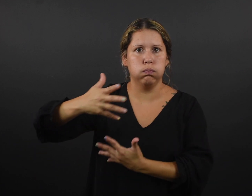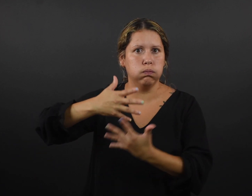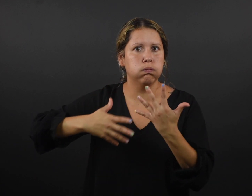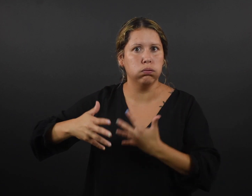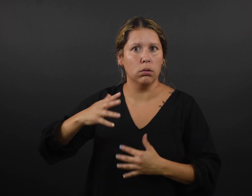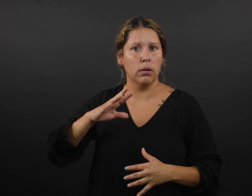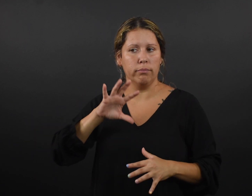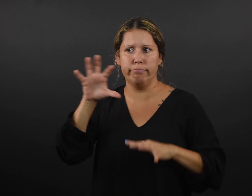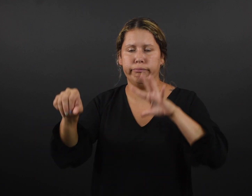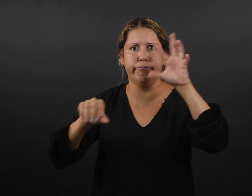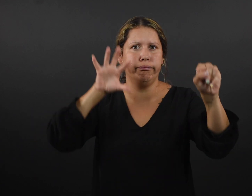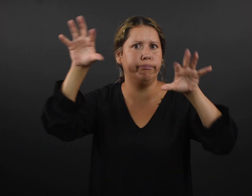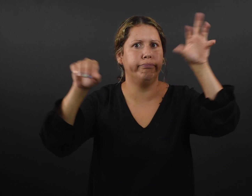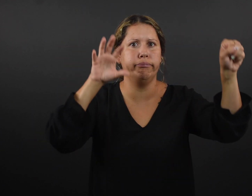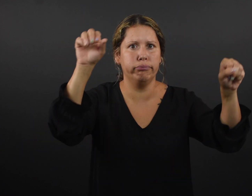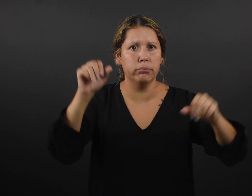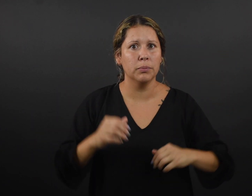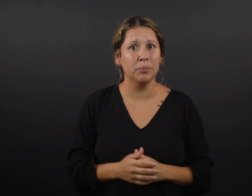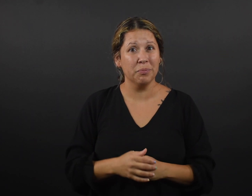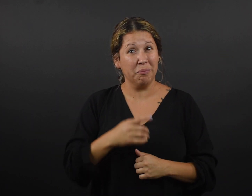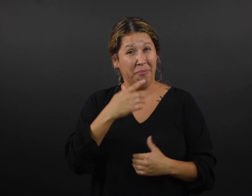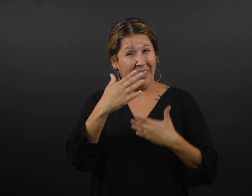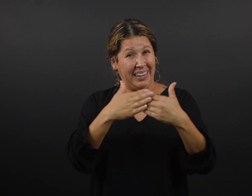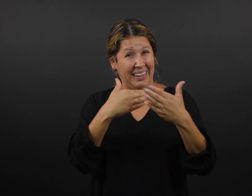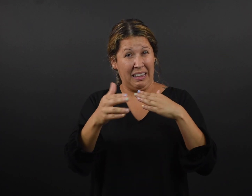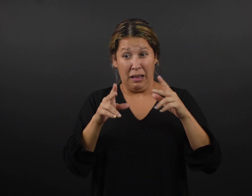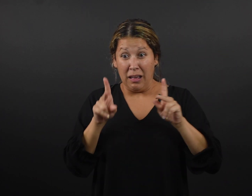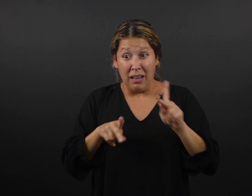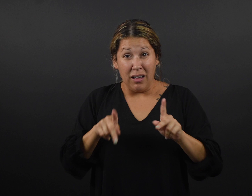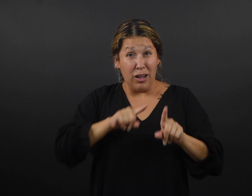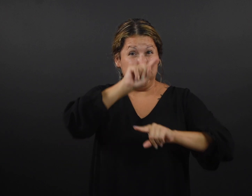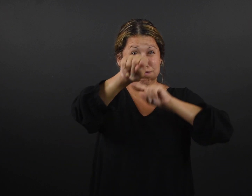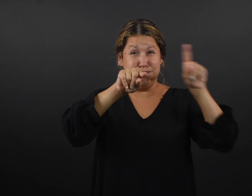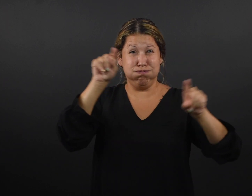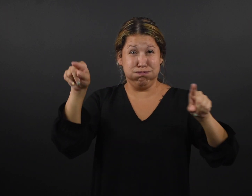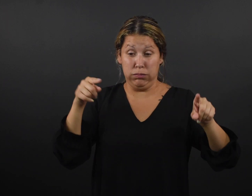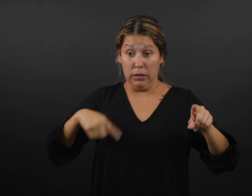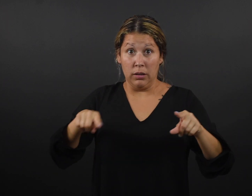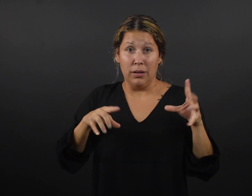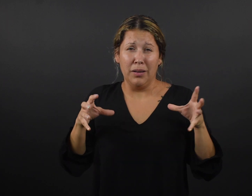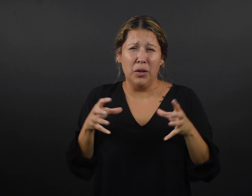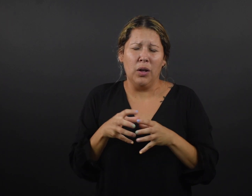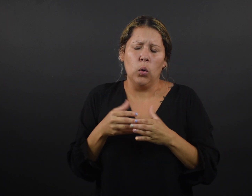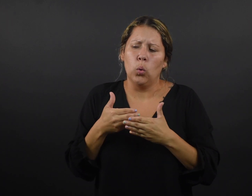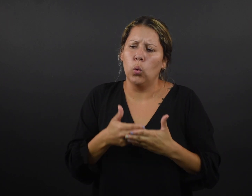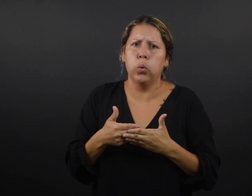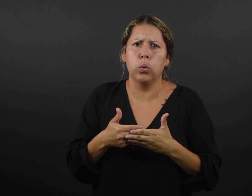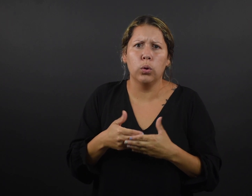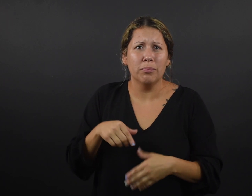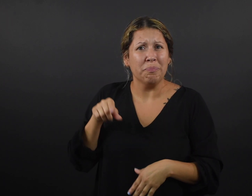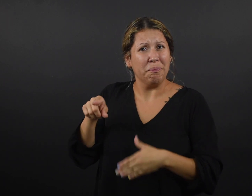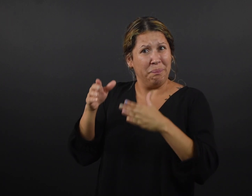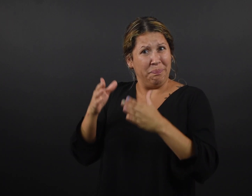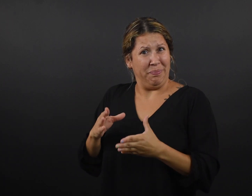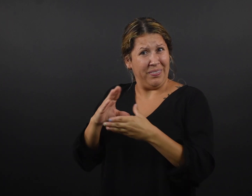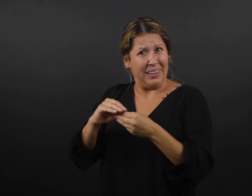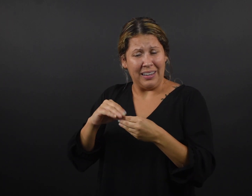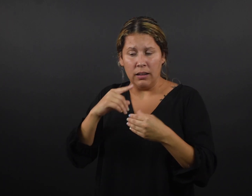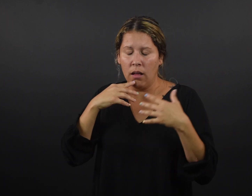Despite the far-flung participants, the group is close-knit, as Rendon describes. The